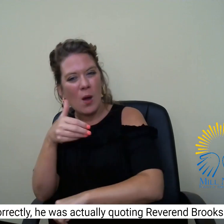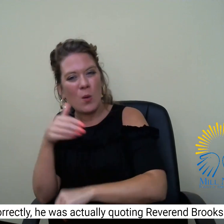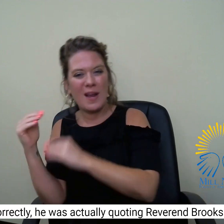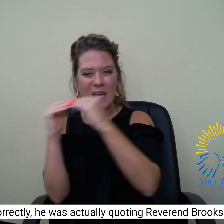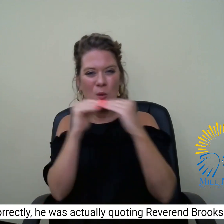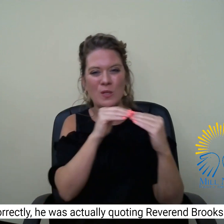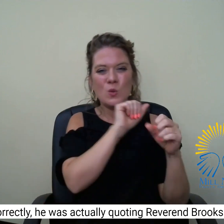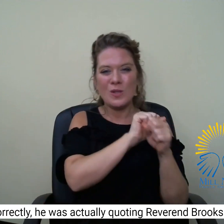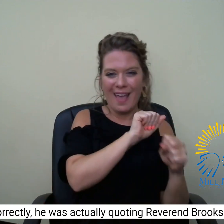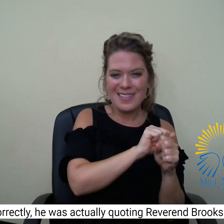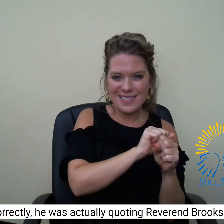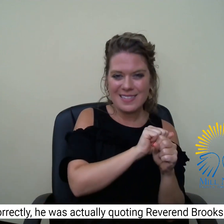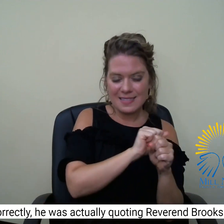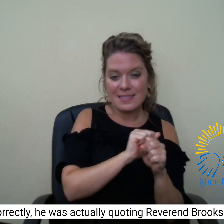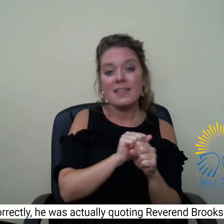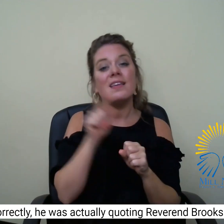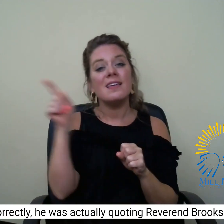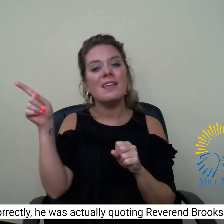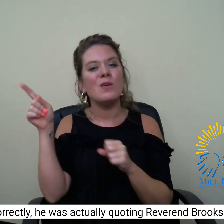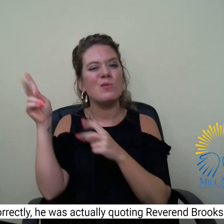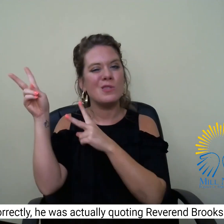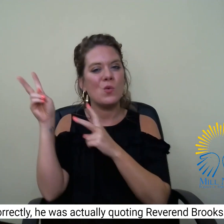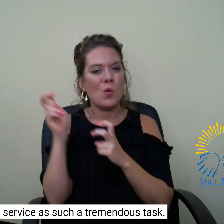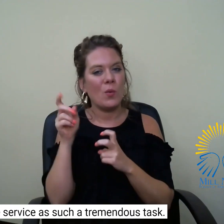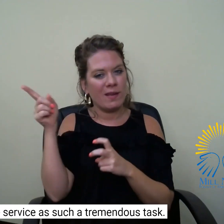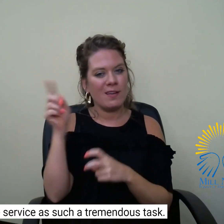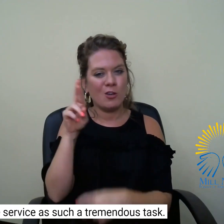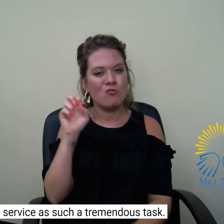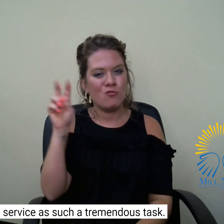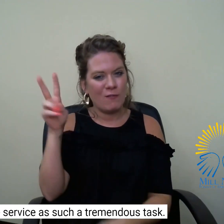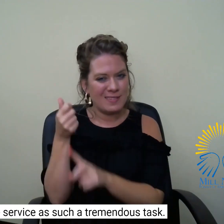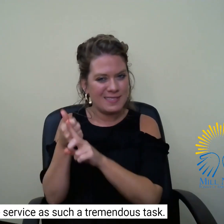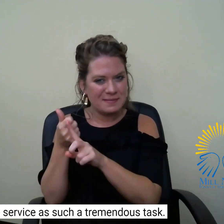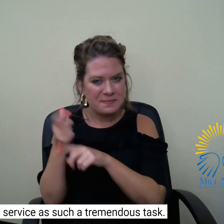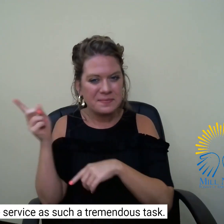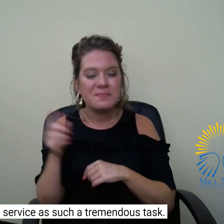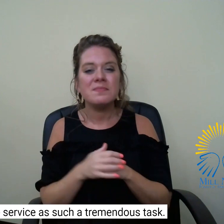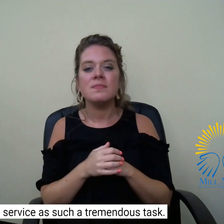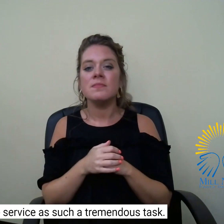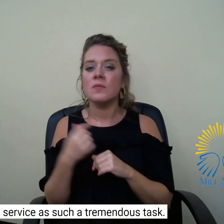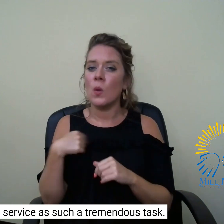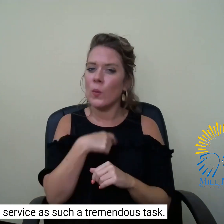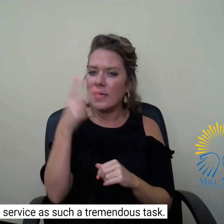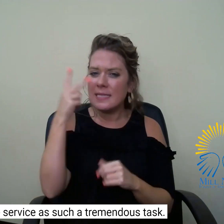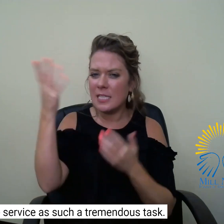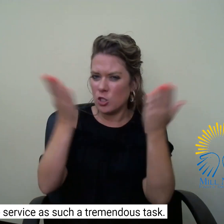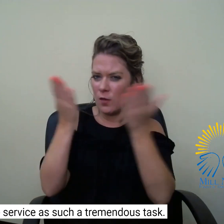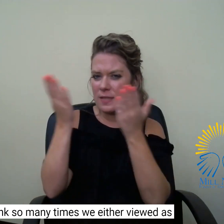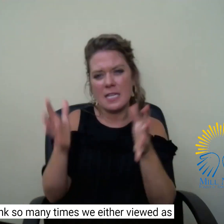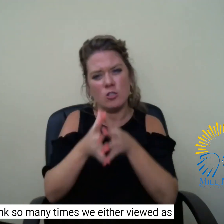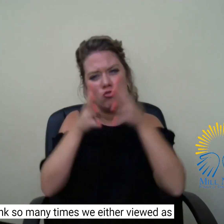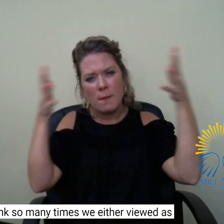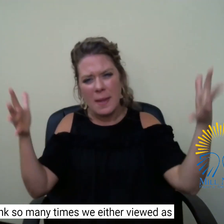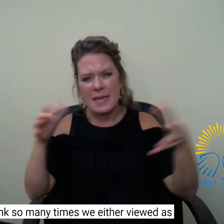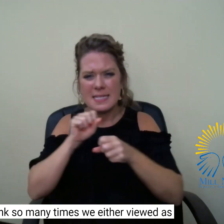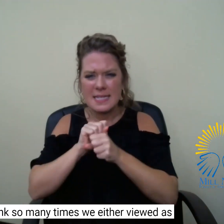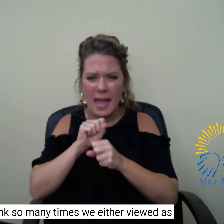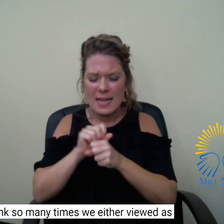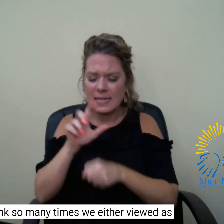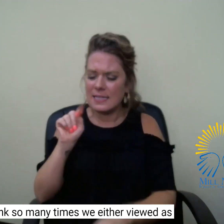correctly, he was actually quoting Reverend Brooks. We see service as such a tremendous task, and I think so many times we either view it